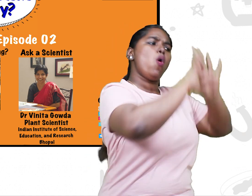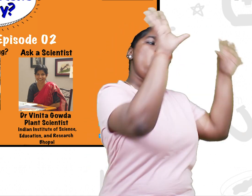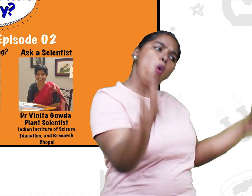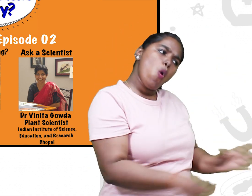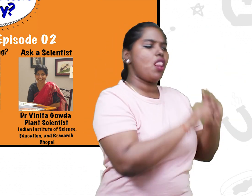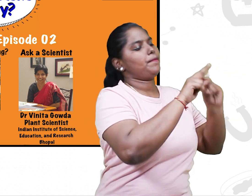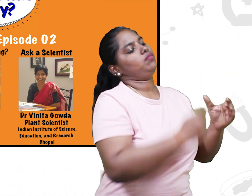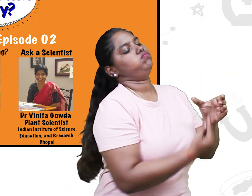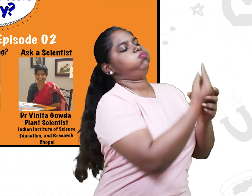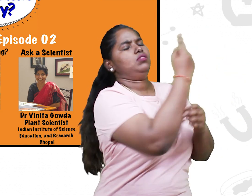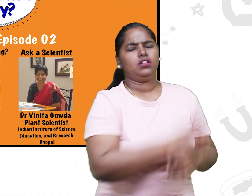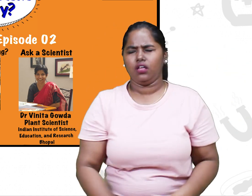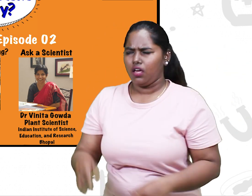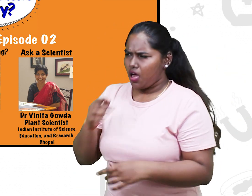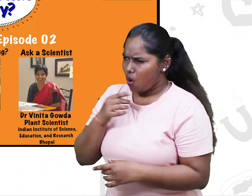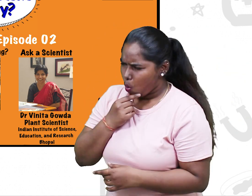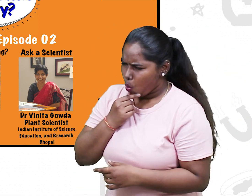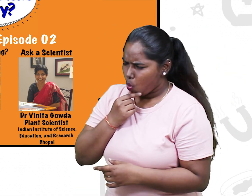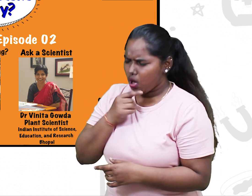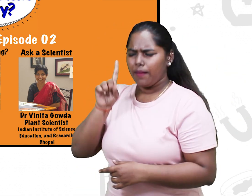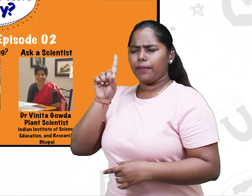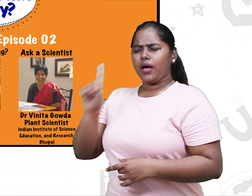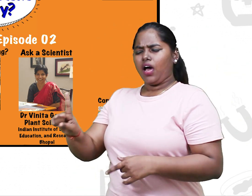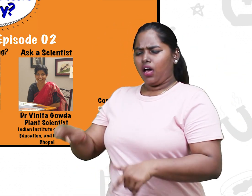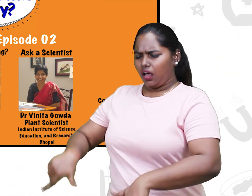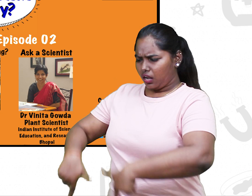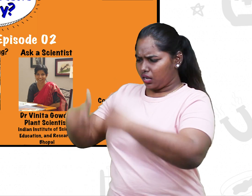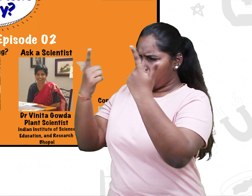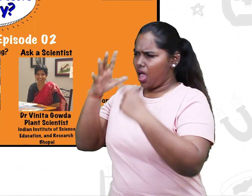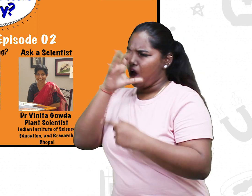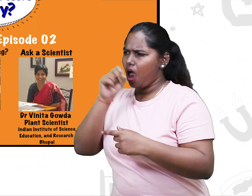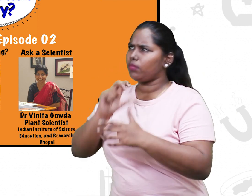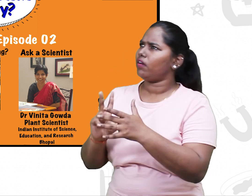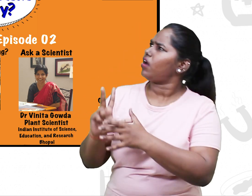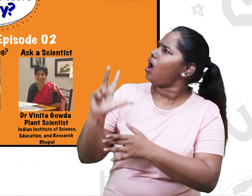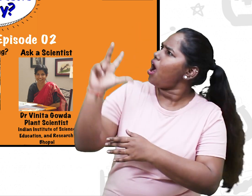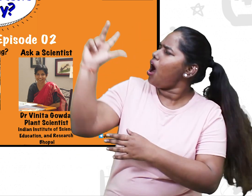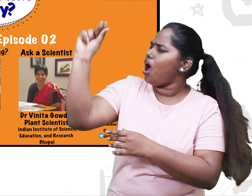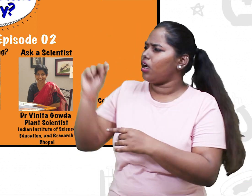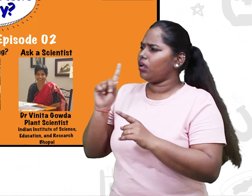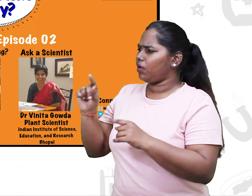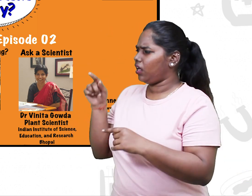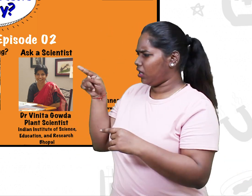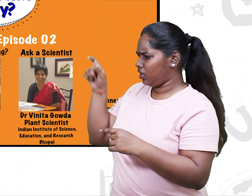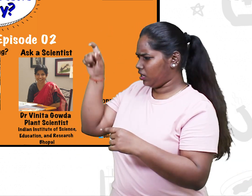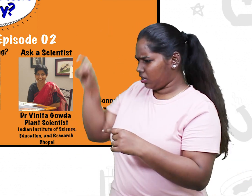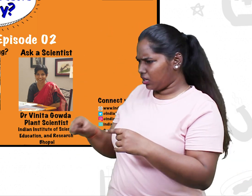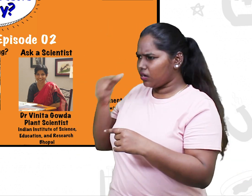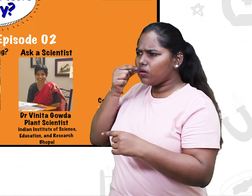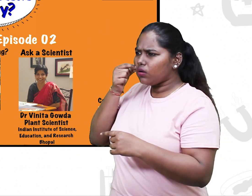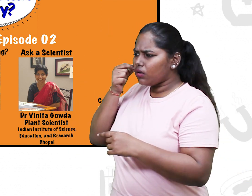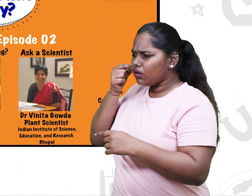is growth. Oh, but I really want to know how the mango tree grew taller than when